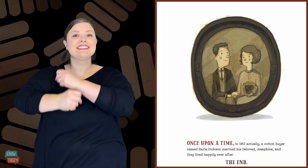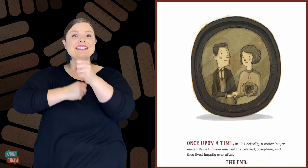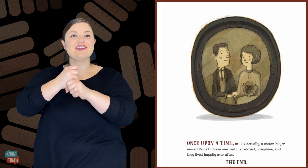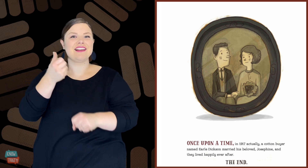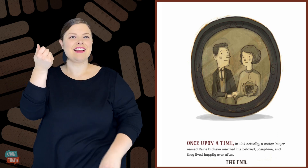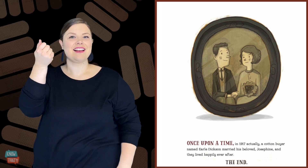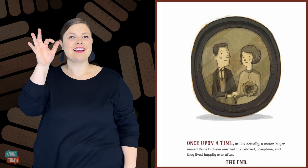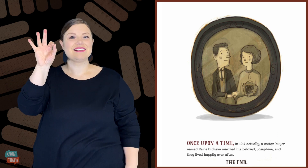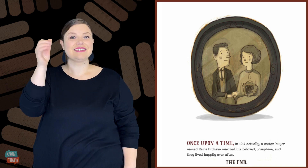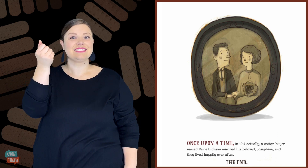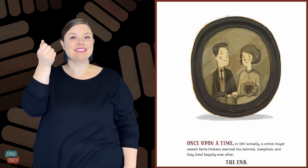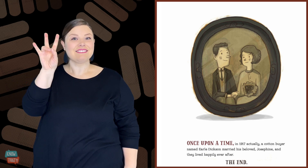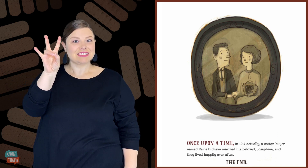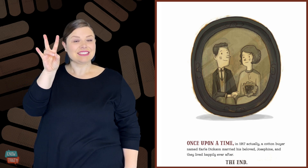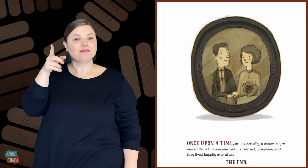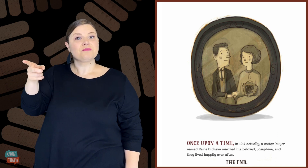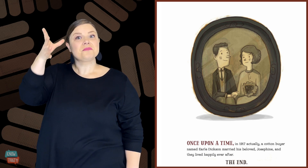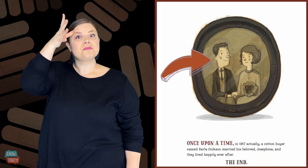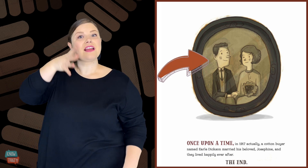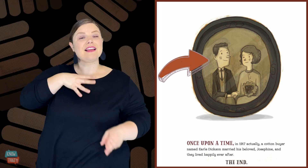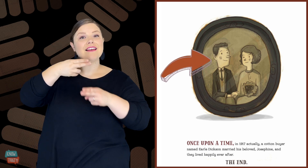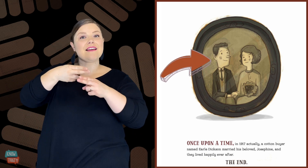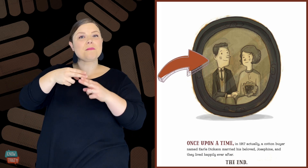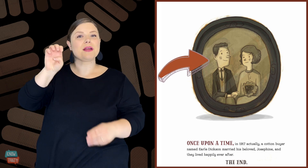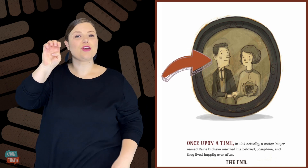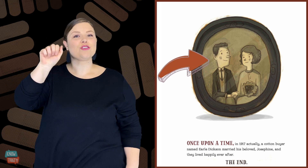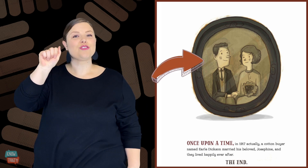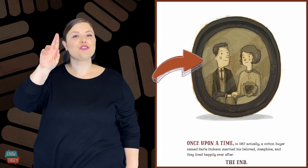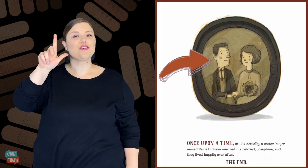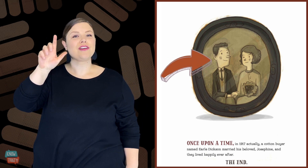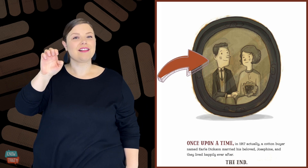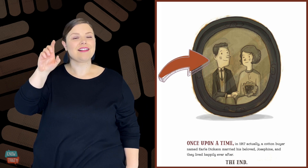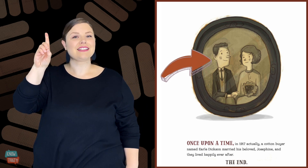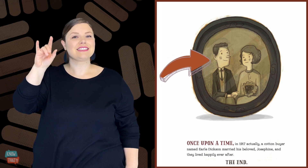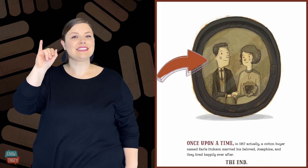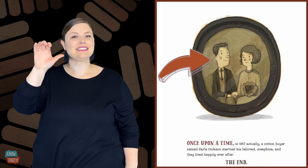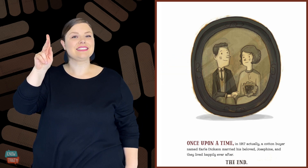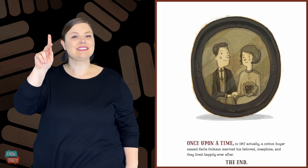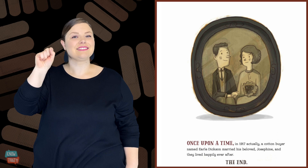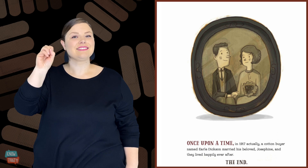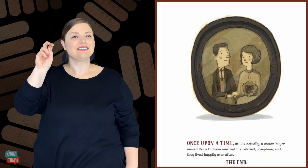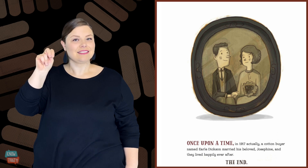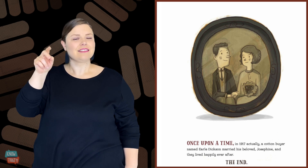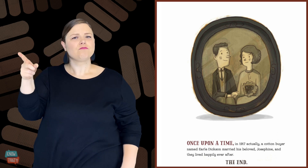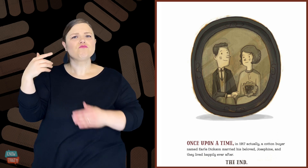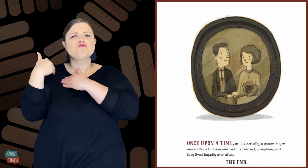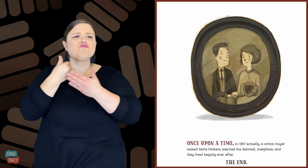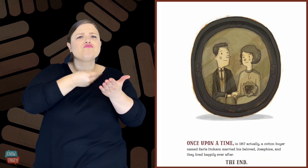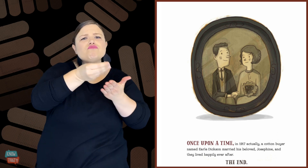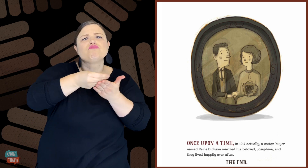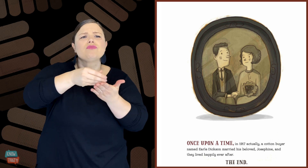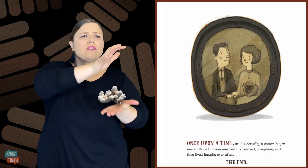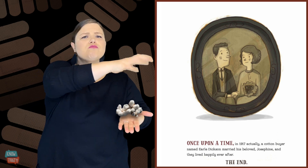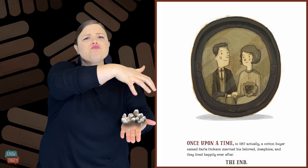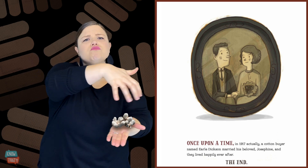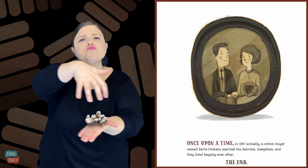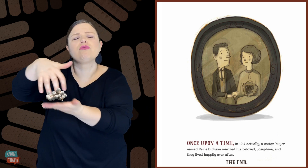Once upon a time, in 1917 actually, a cotton buyer named Earl Dickinson married